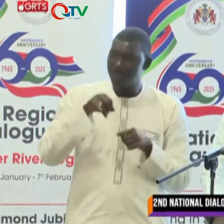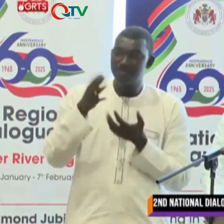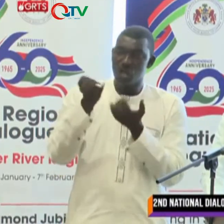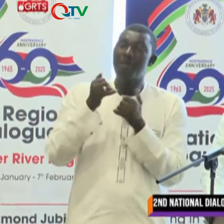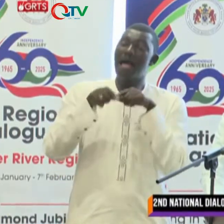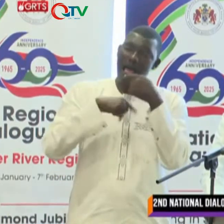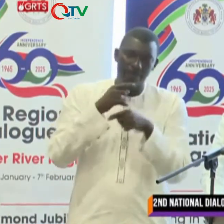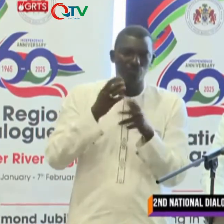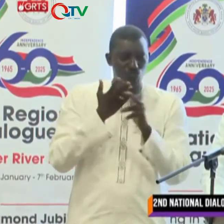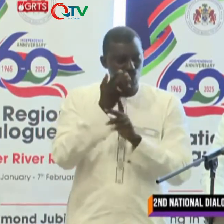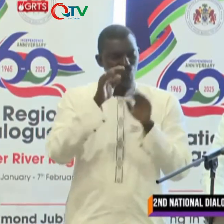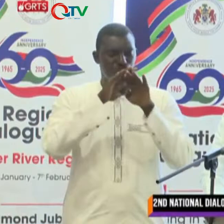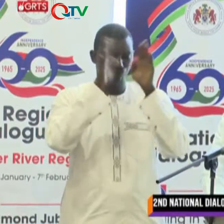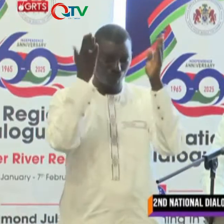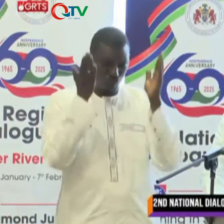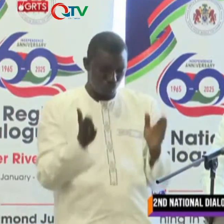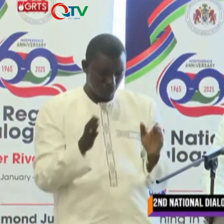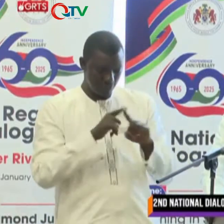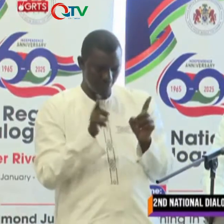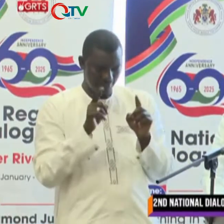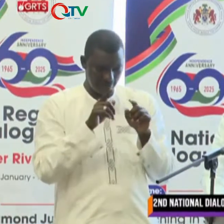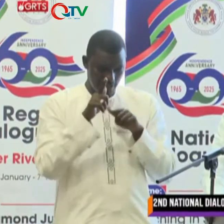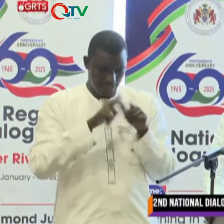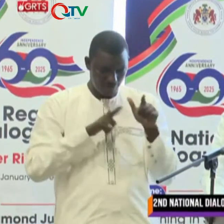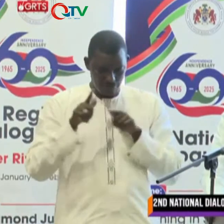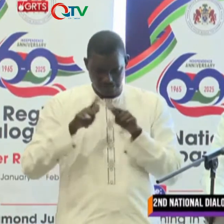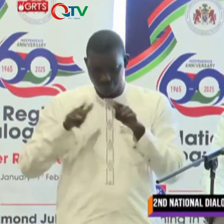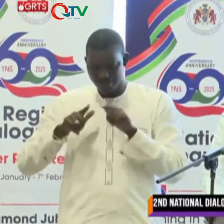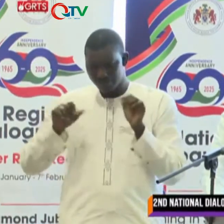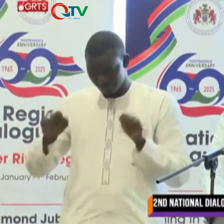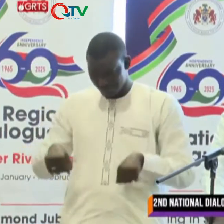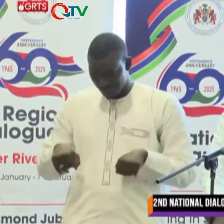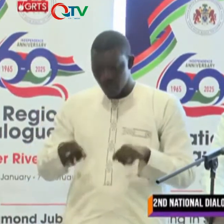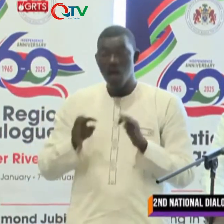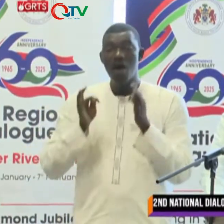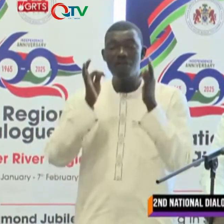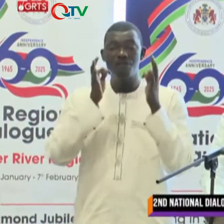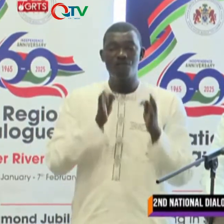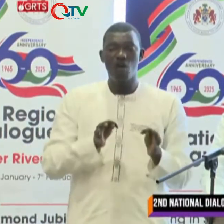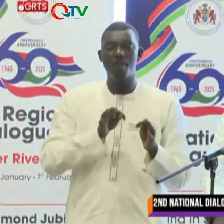through our structures at various levels, formal and